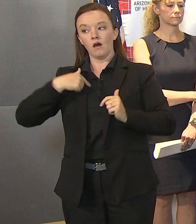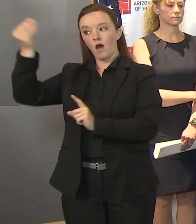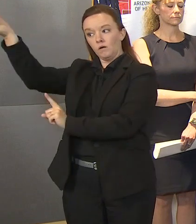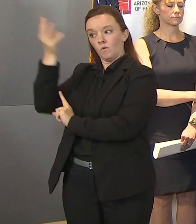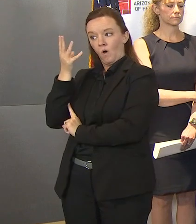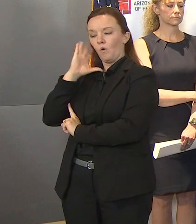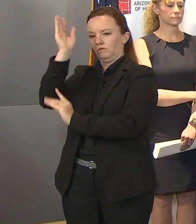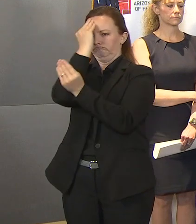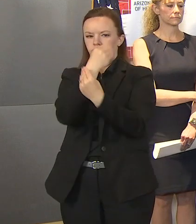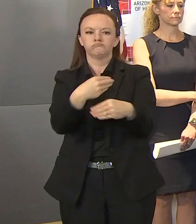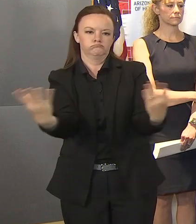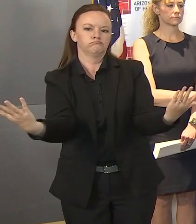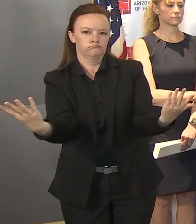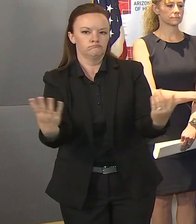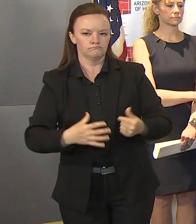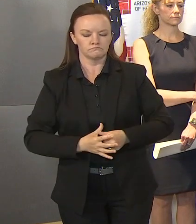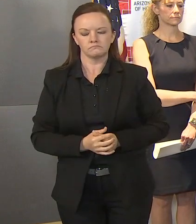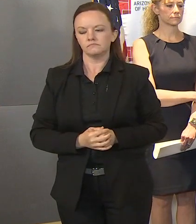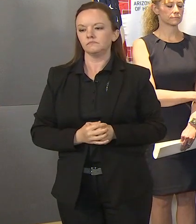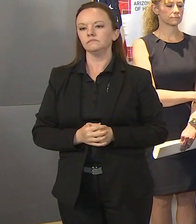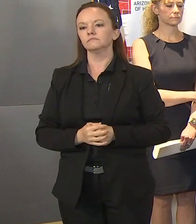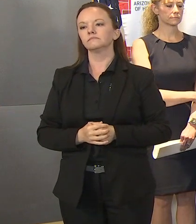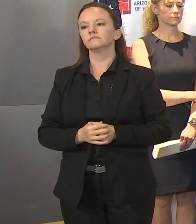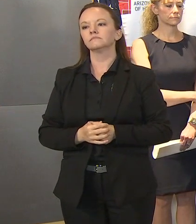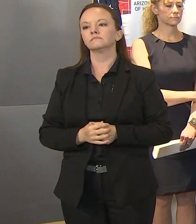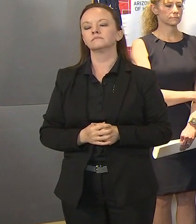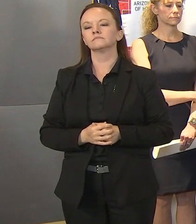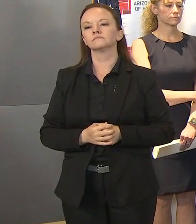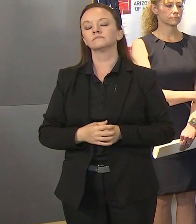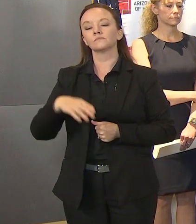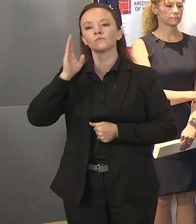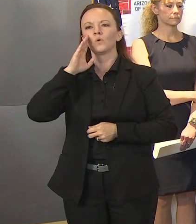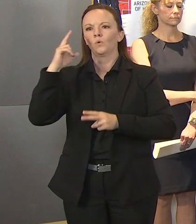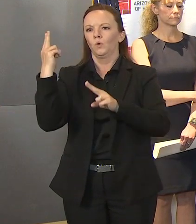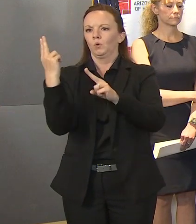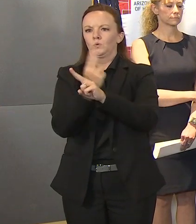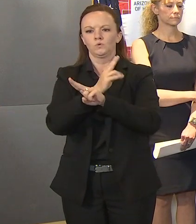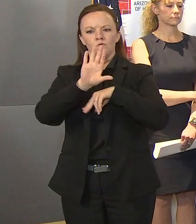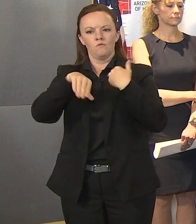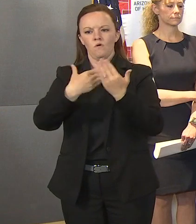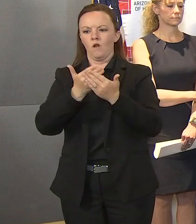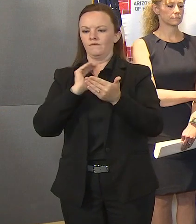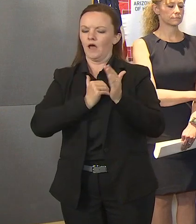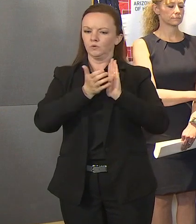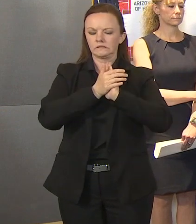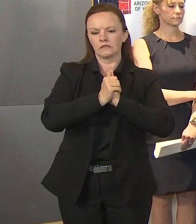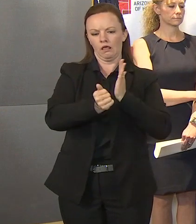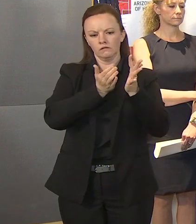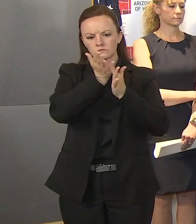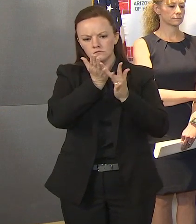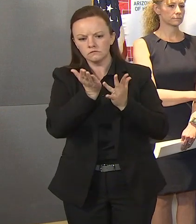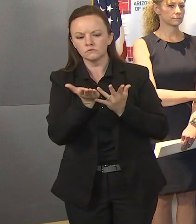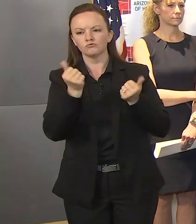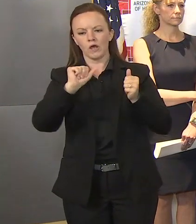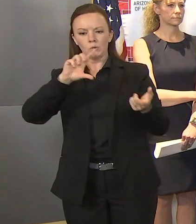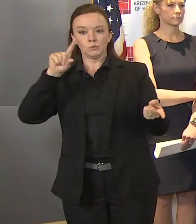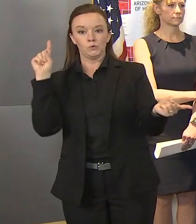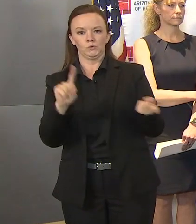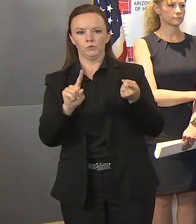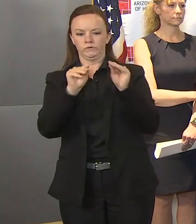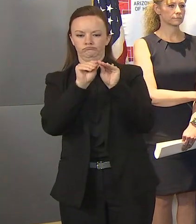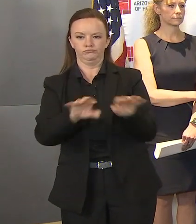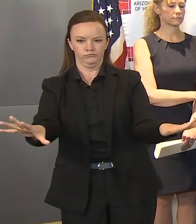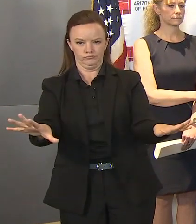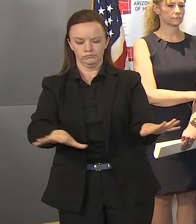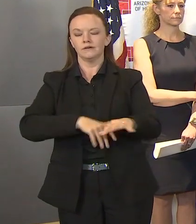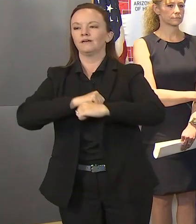you'll know what we know, and we'll be using every tool in our toolbox to reduce community spread and protect public